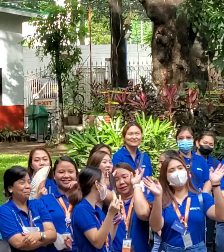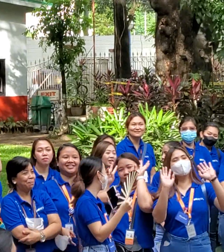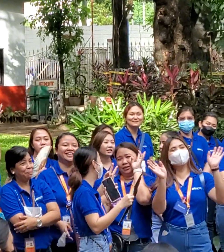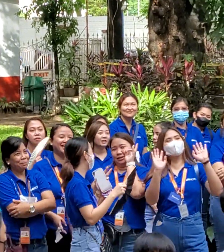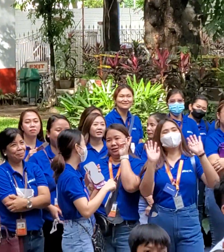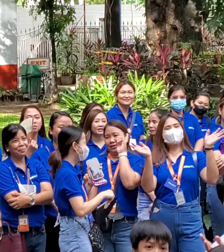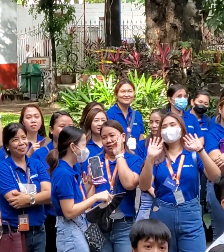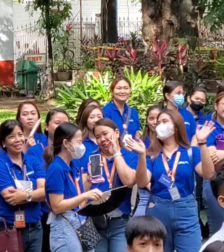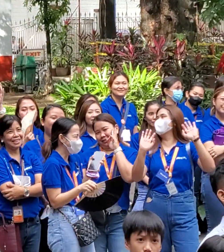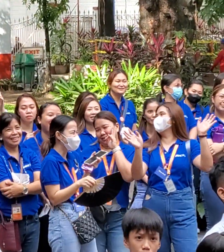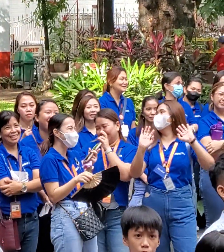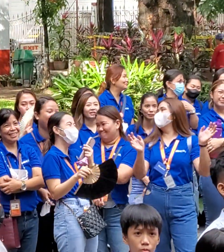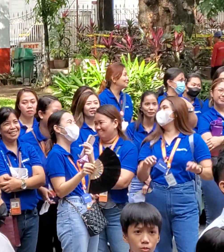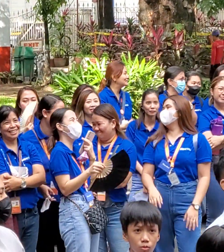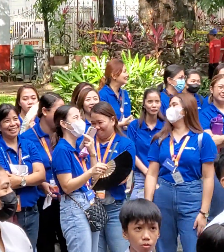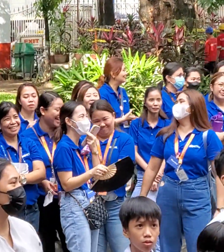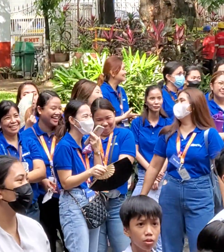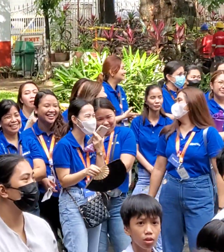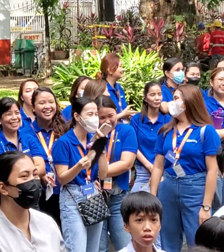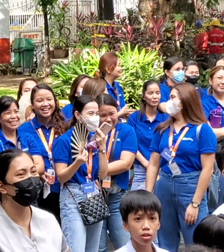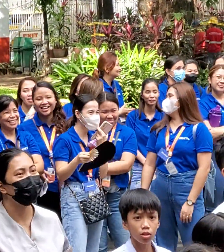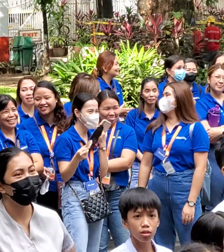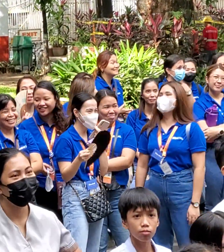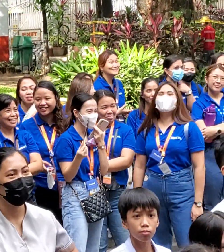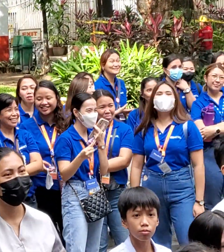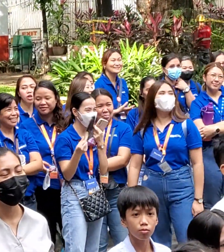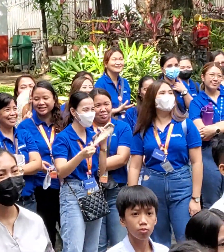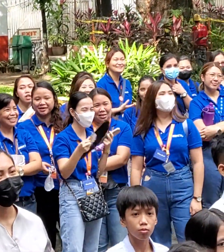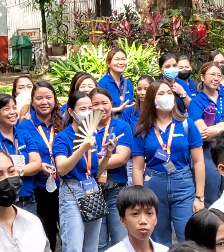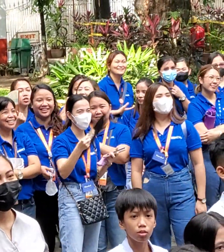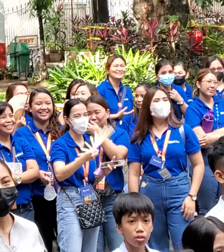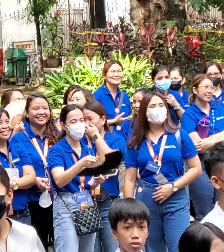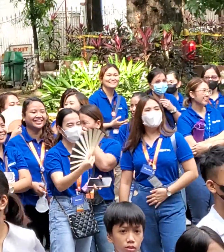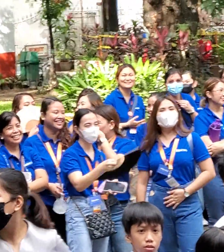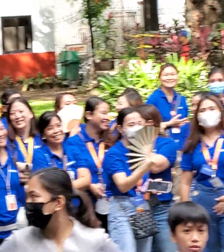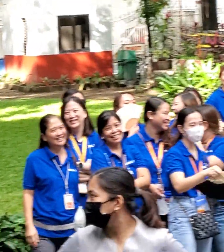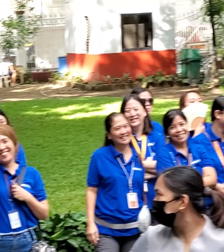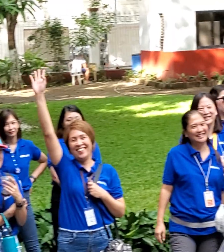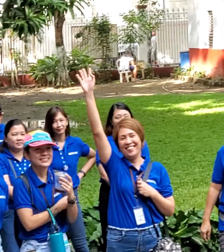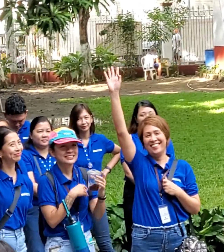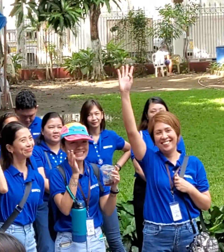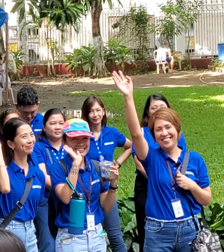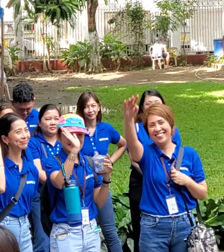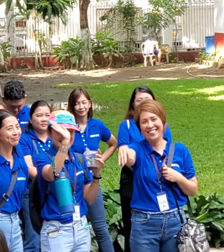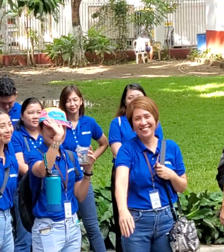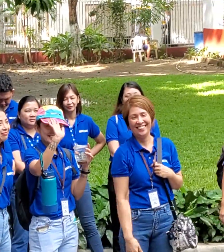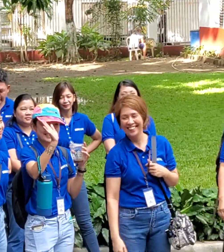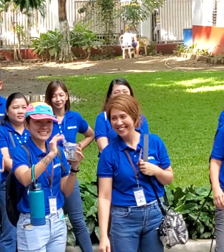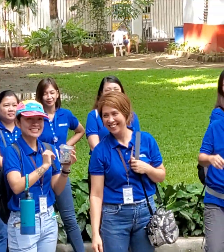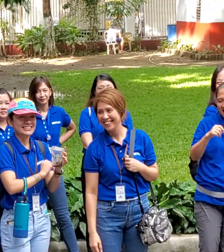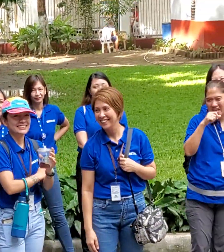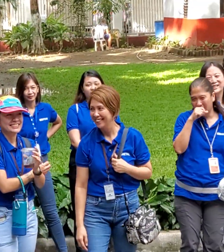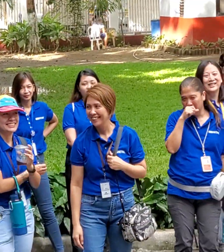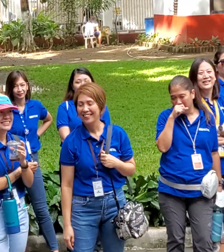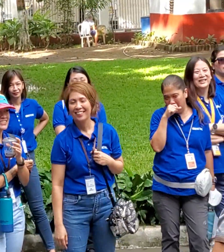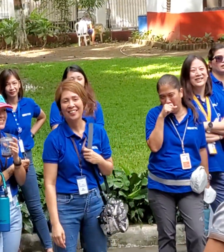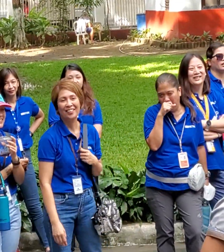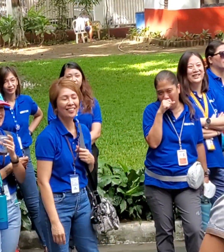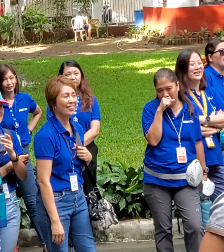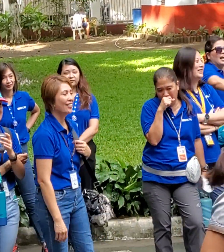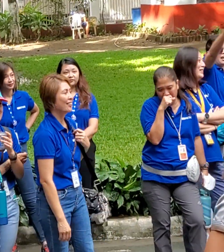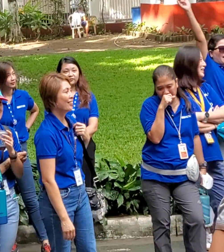Wow, talaga nga, no? Energetic. Mm-hmm. Of course, Kultura Team. Andyan po ating Kultura Team. Ayan. Ayan. Thank you po for coming.